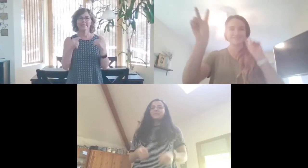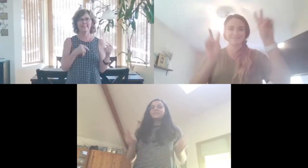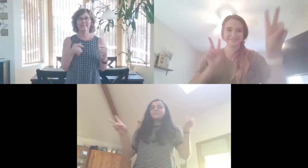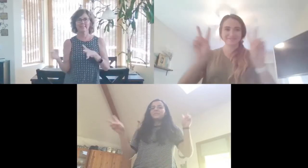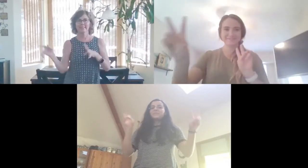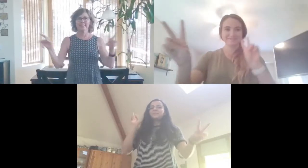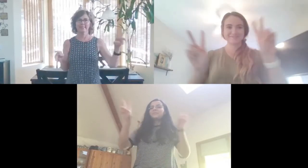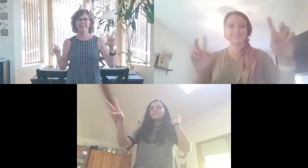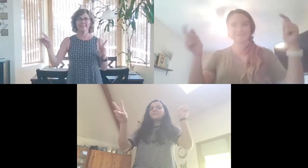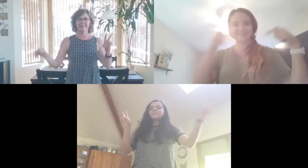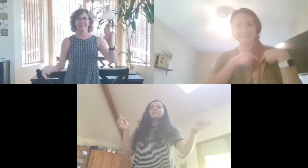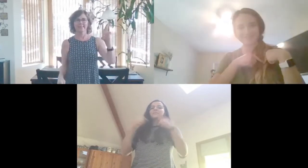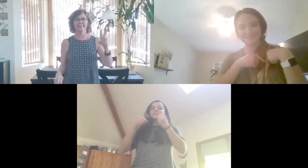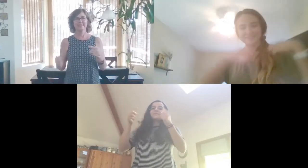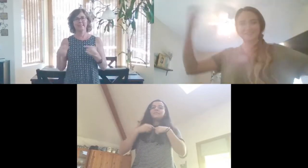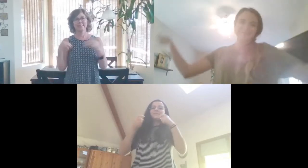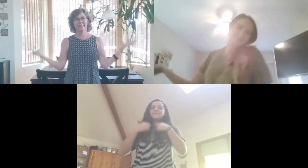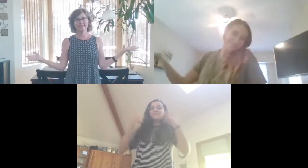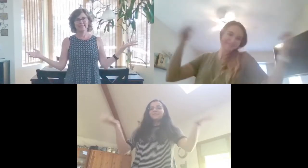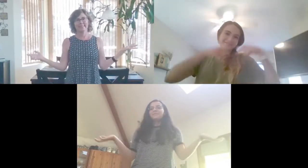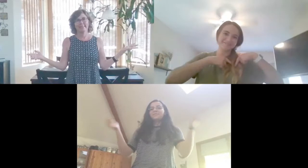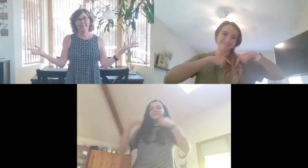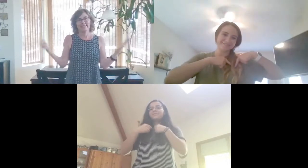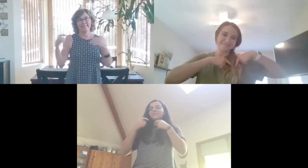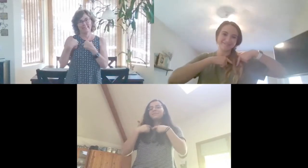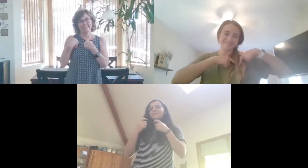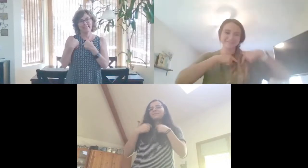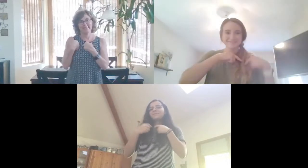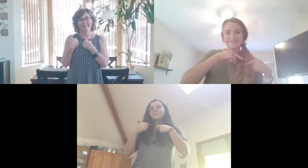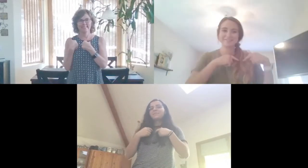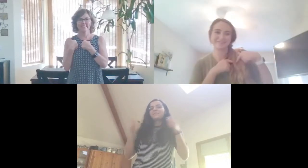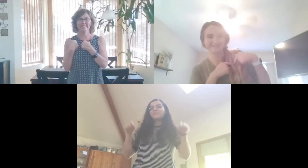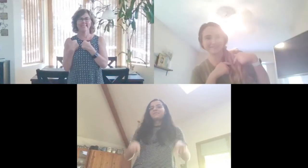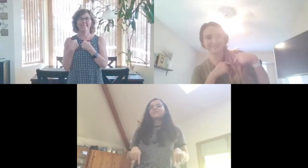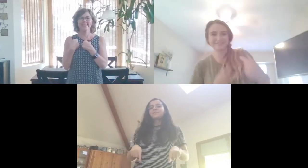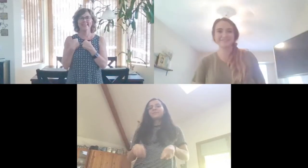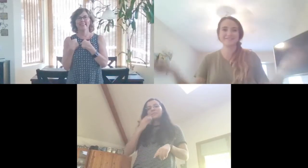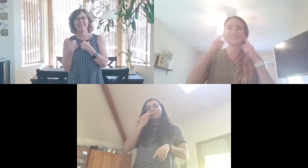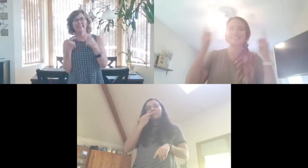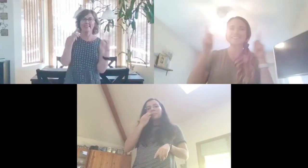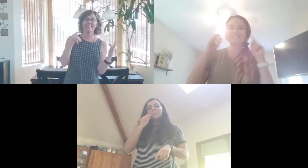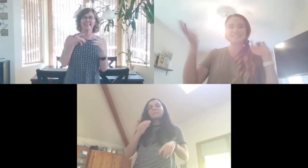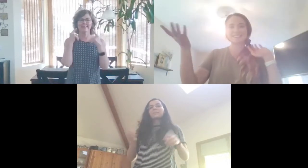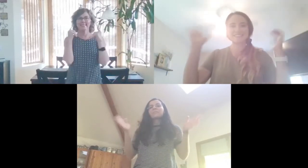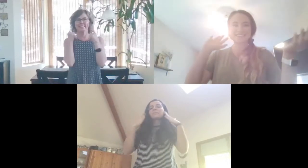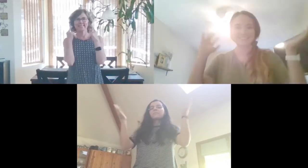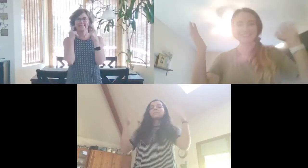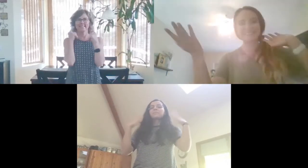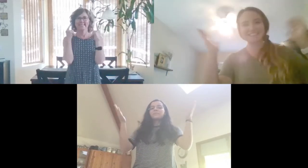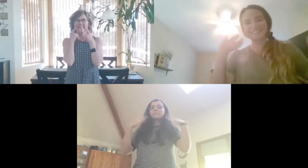passes understanding down in my heart. Where down in my heart? To say it. And I'm so happy, so very